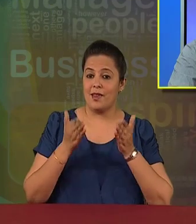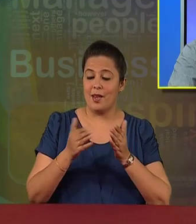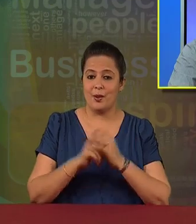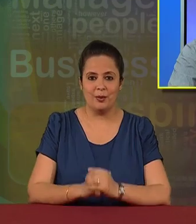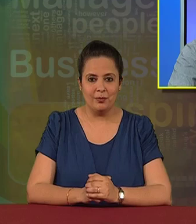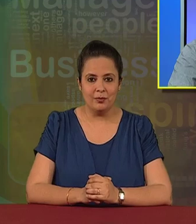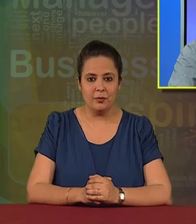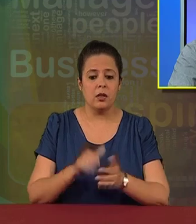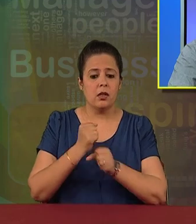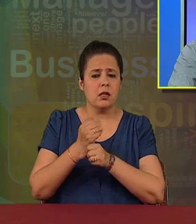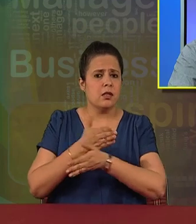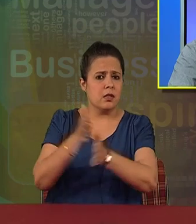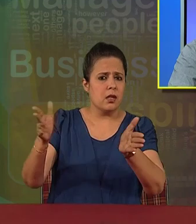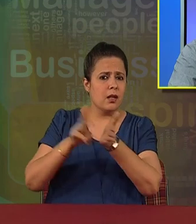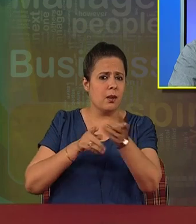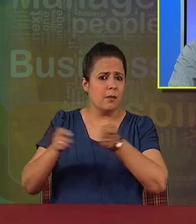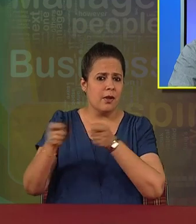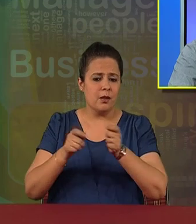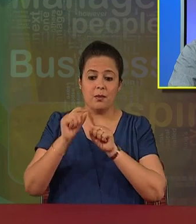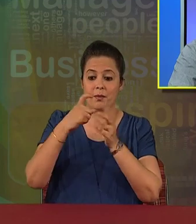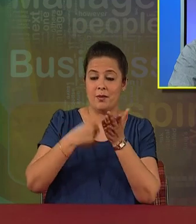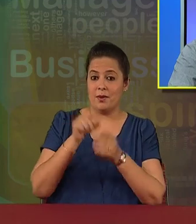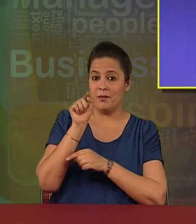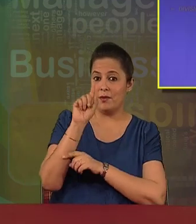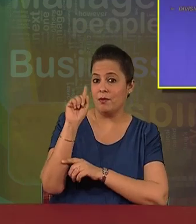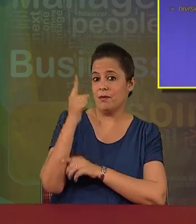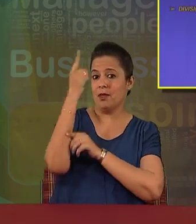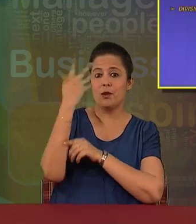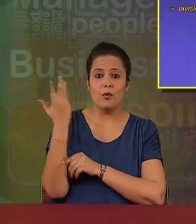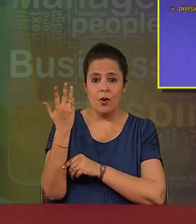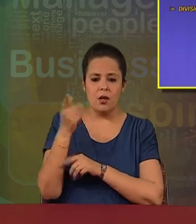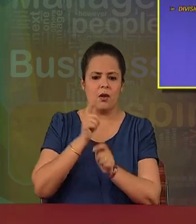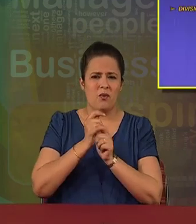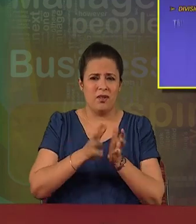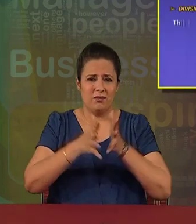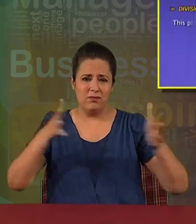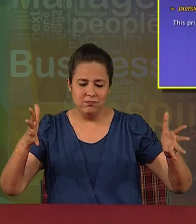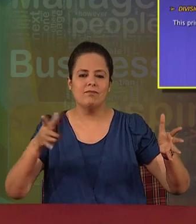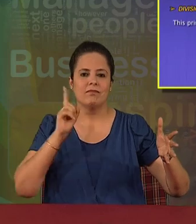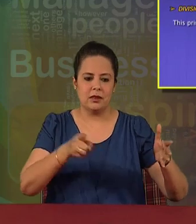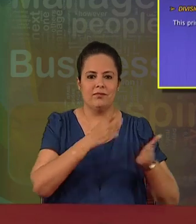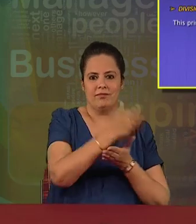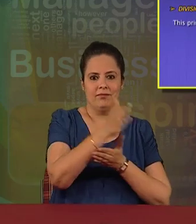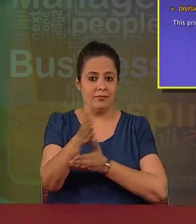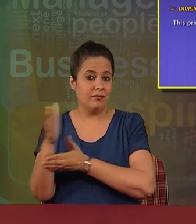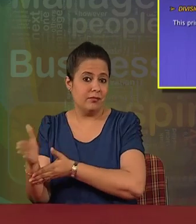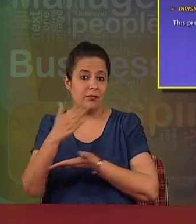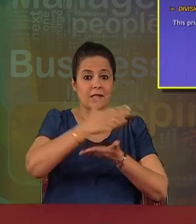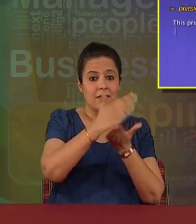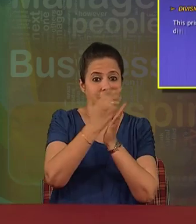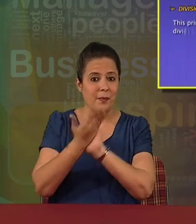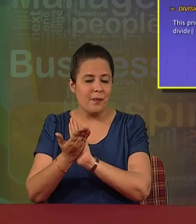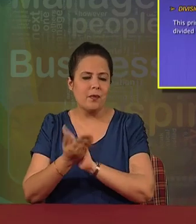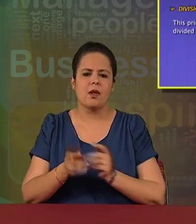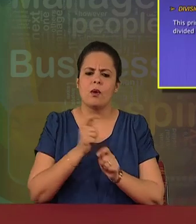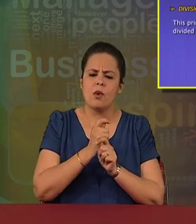Now, the first principle of general management is division of work. This principle states that work